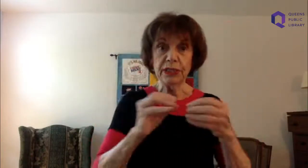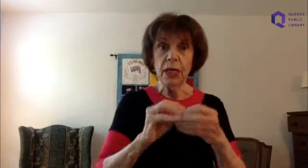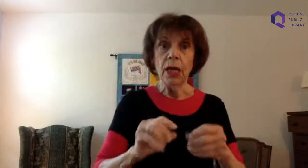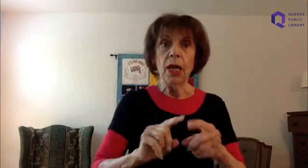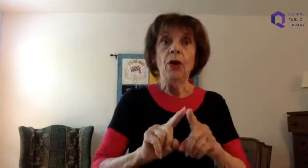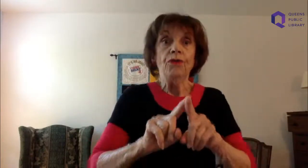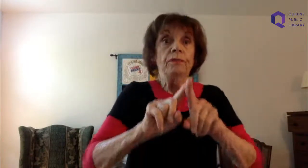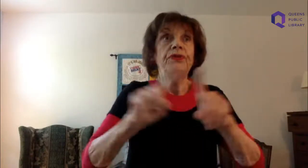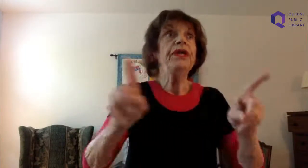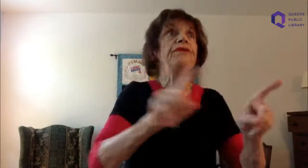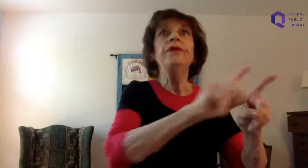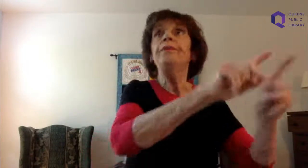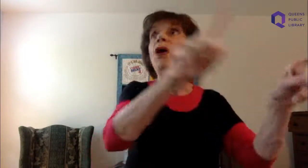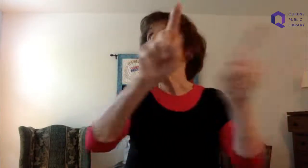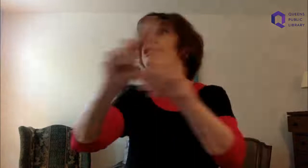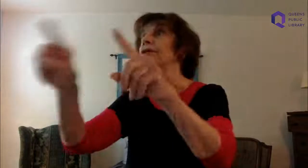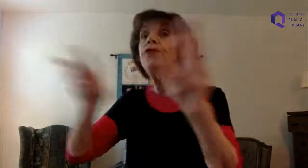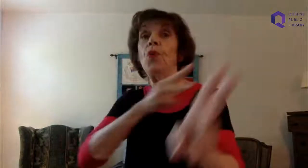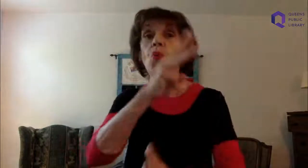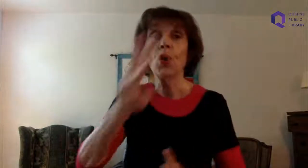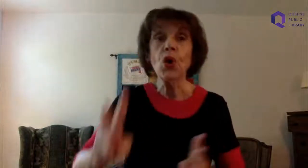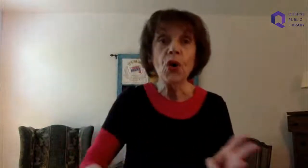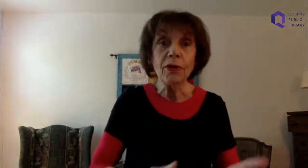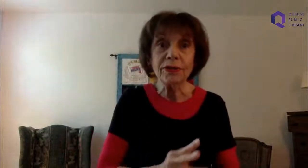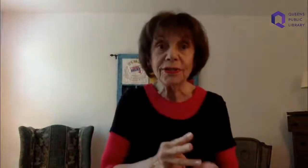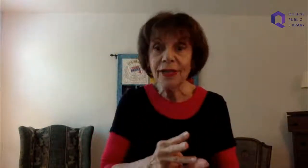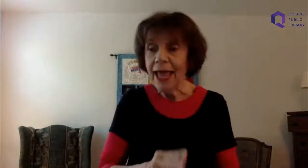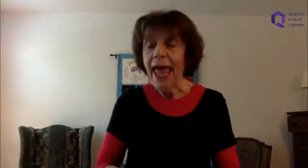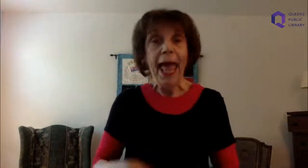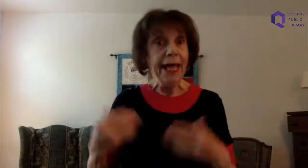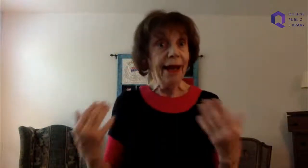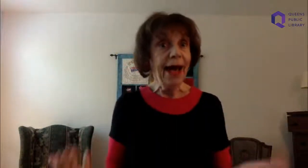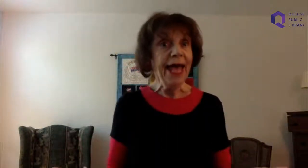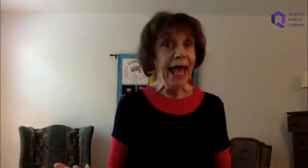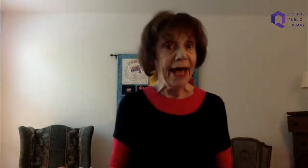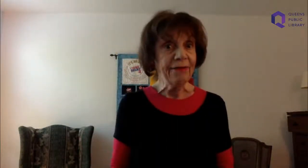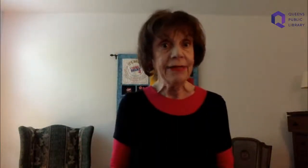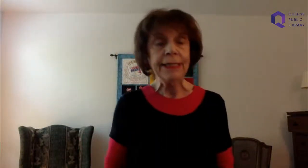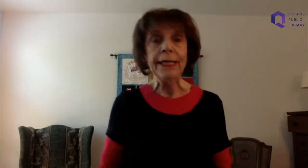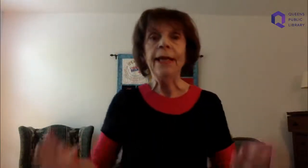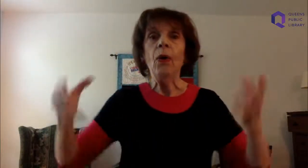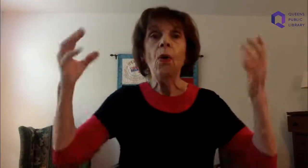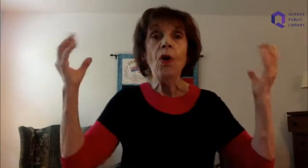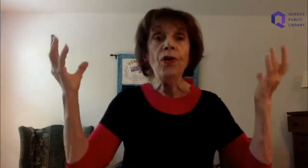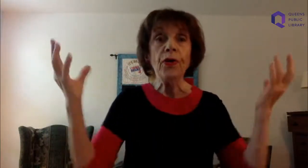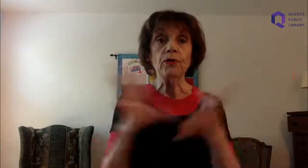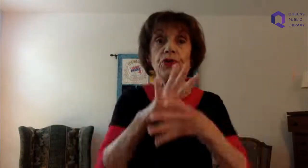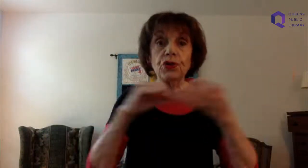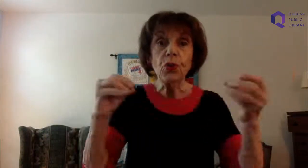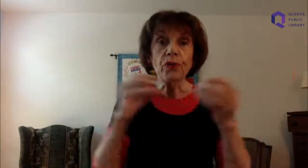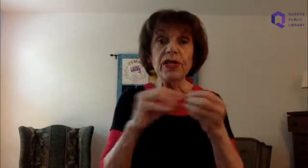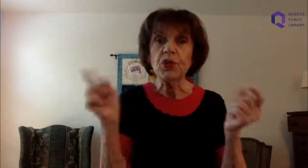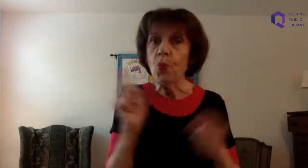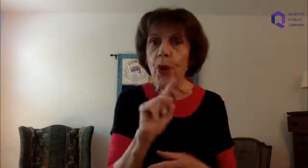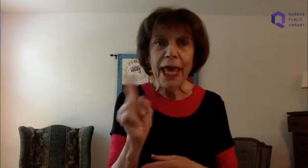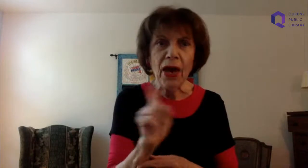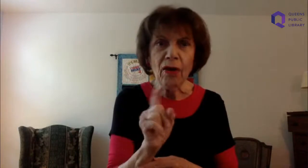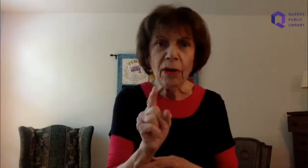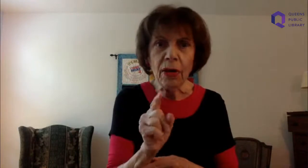stories. Different parts of the world. And I have all those stories where